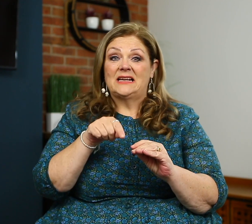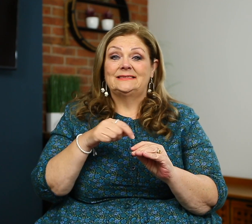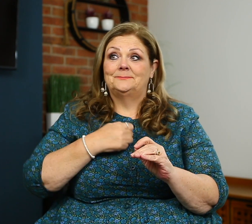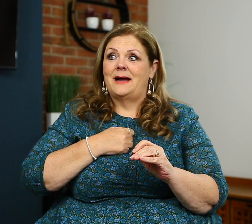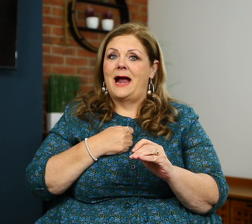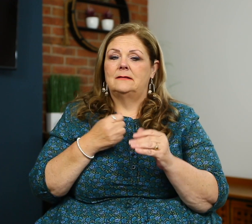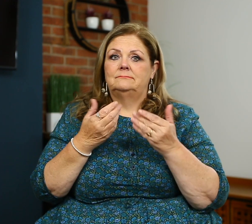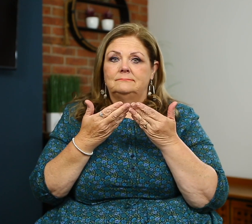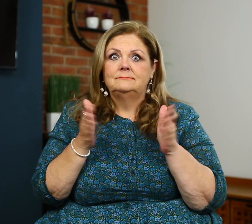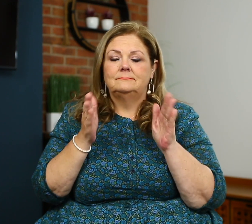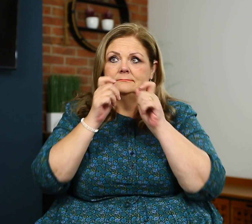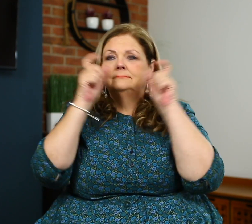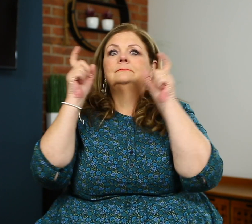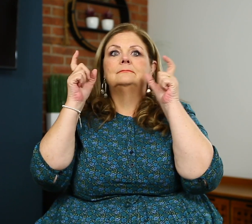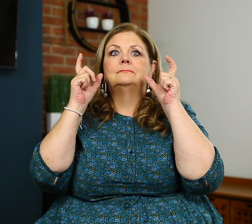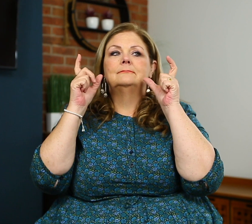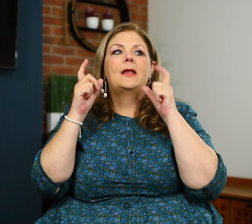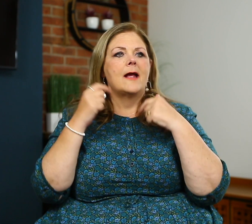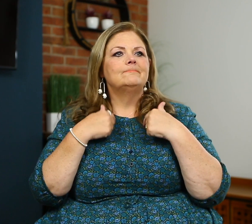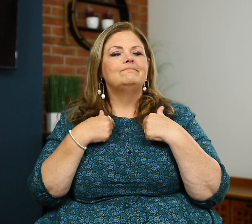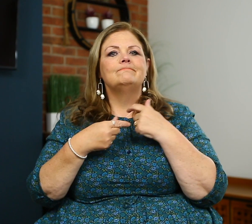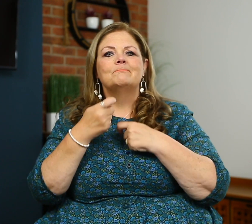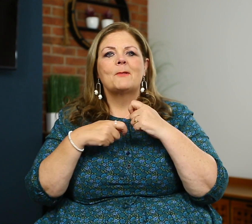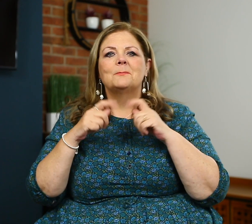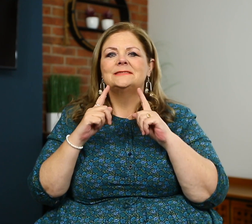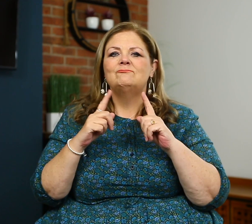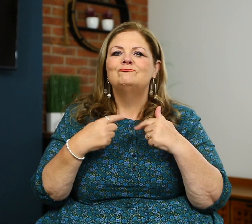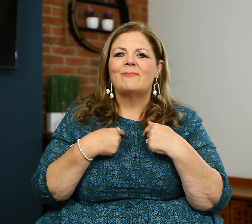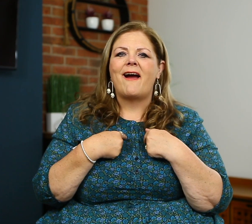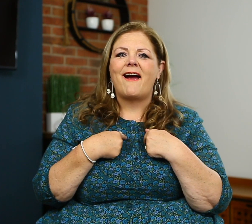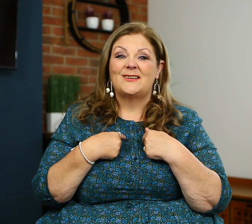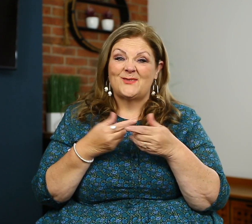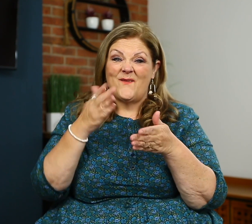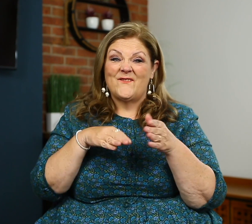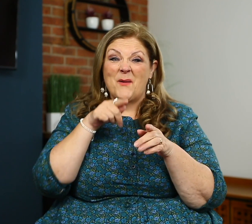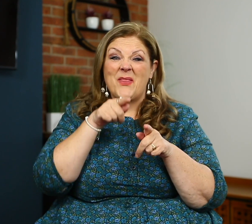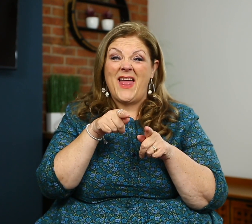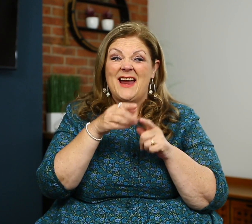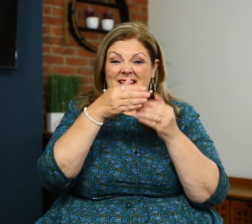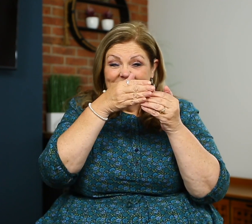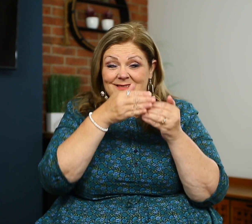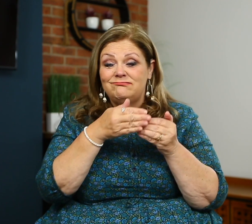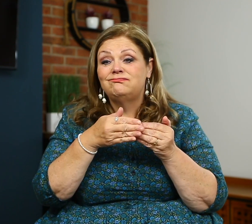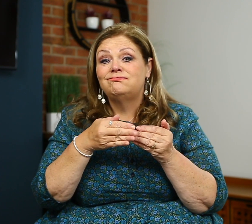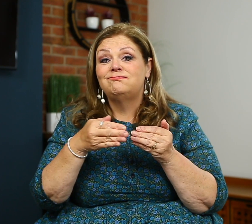it was almost like an awakening. I knew that I wanted to become a teacher. So from then, I